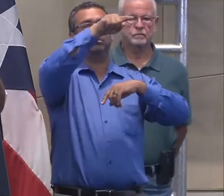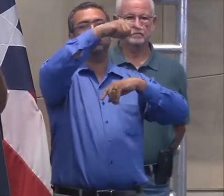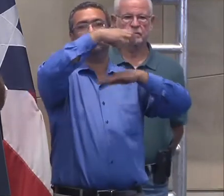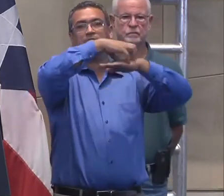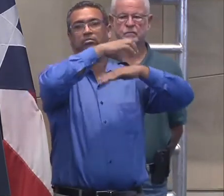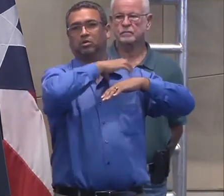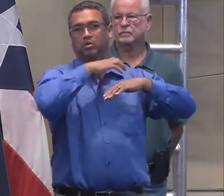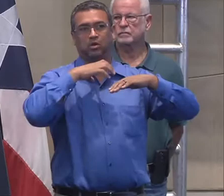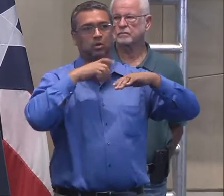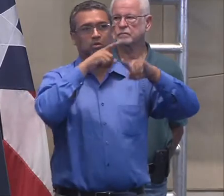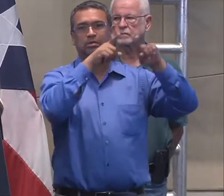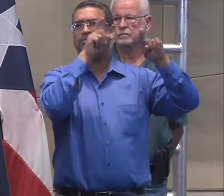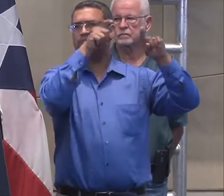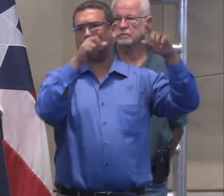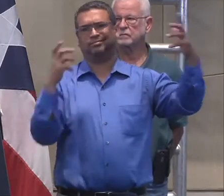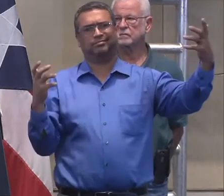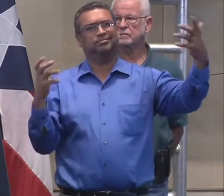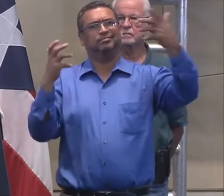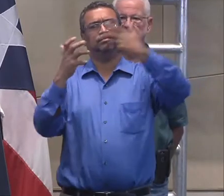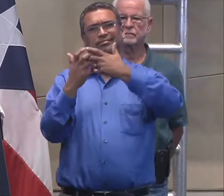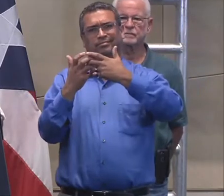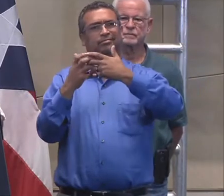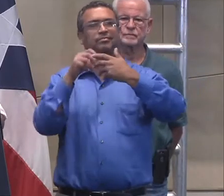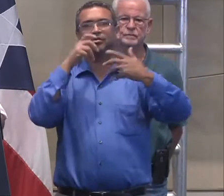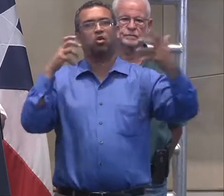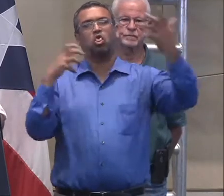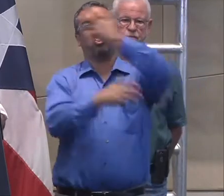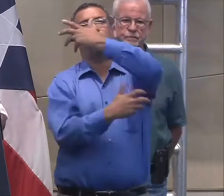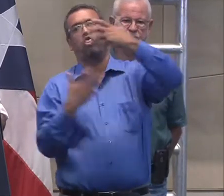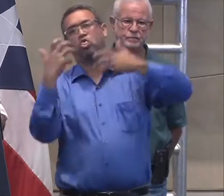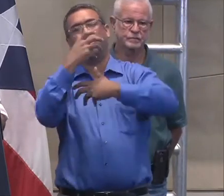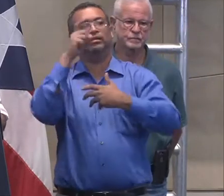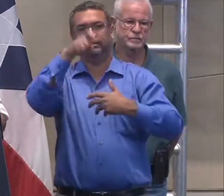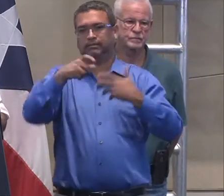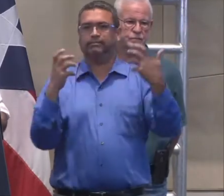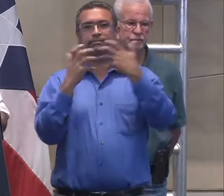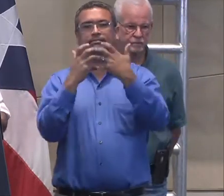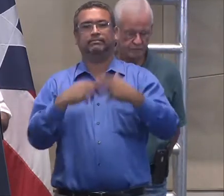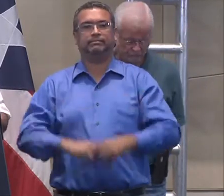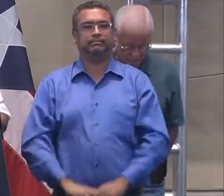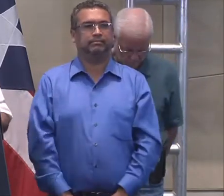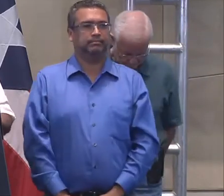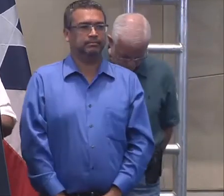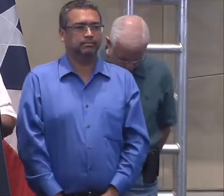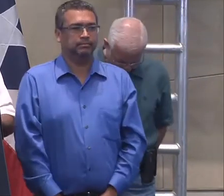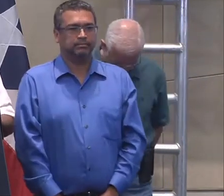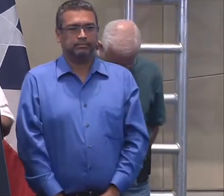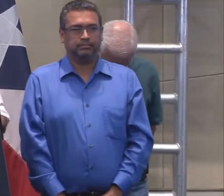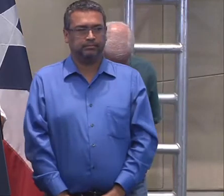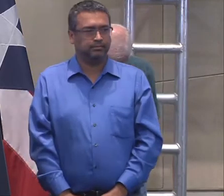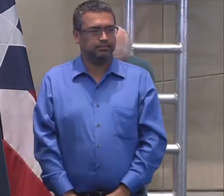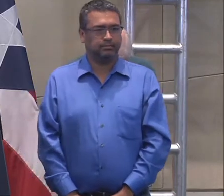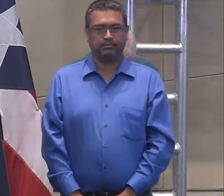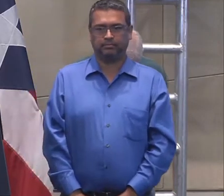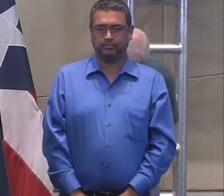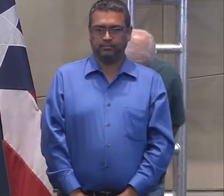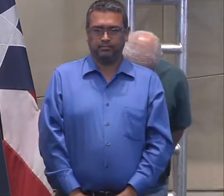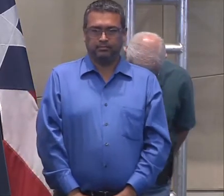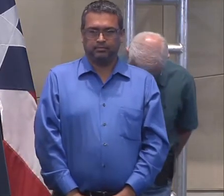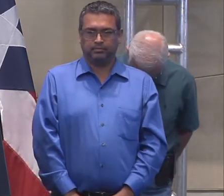given, that they are sort of synchronized, that they're aligned and that, that we can work with them more effectively. WPR, una pregunta por medio.